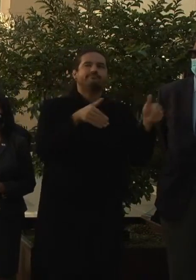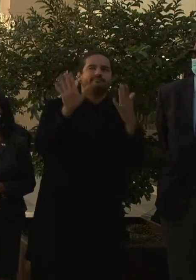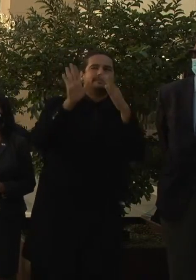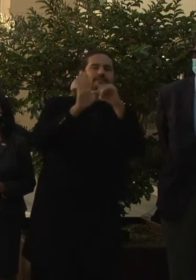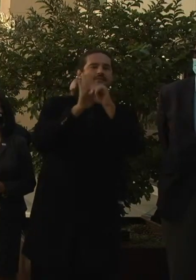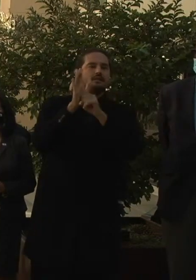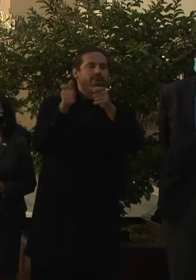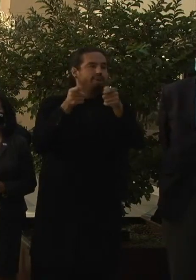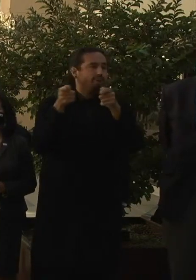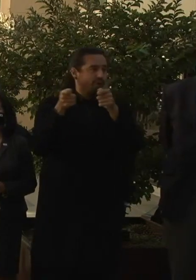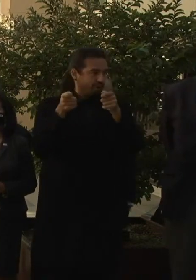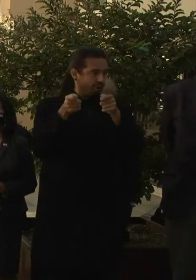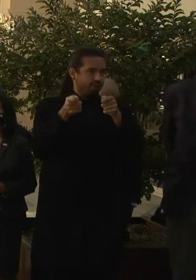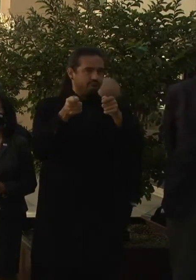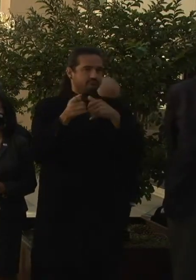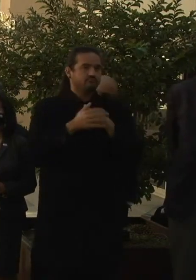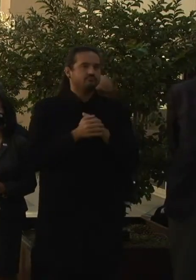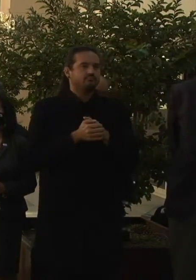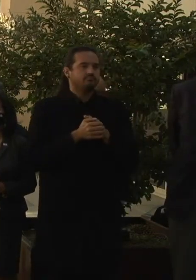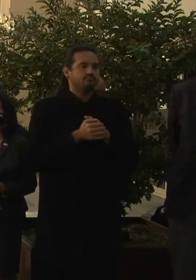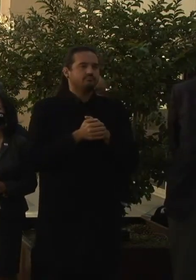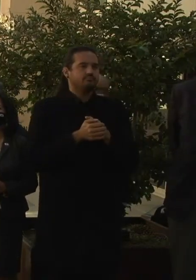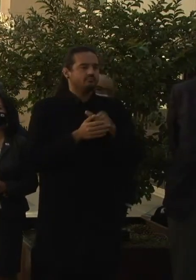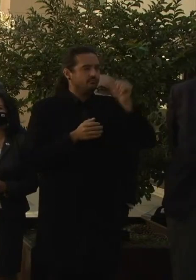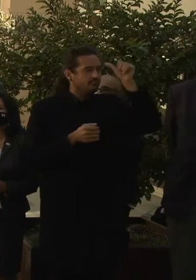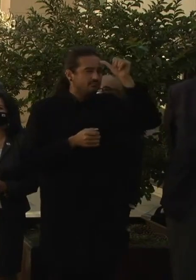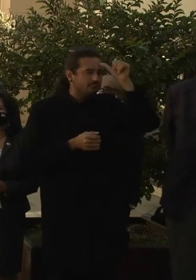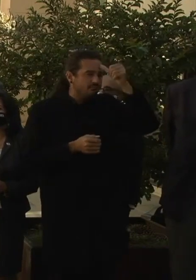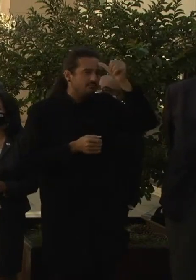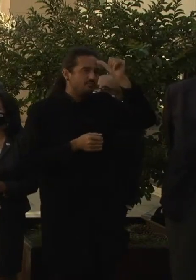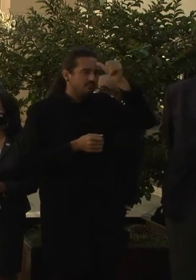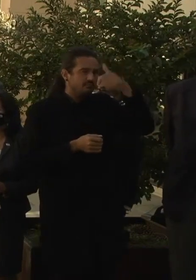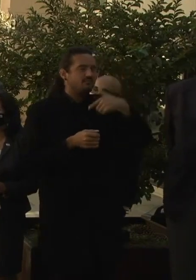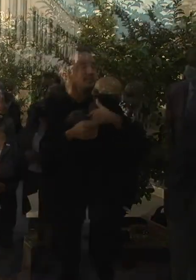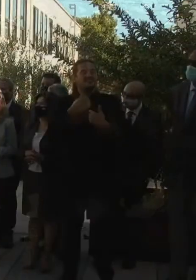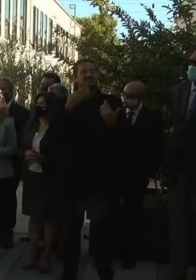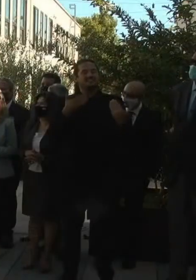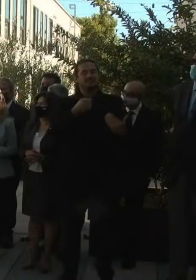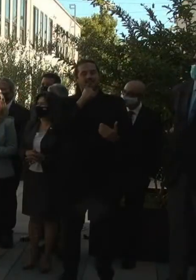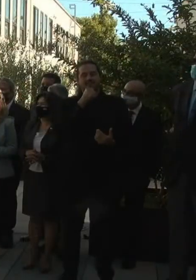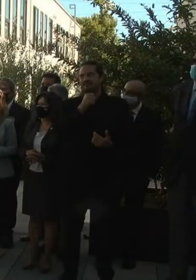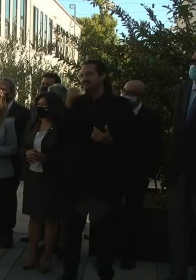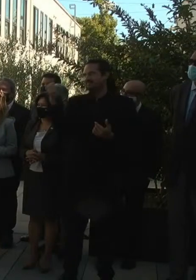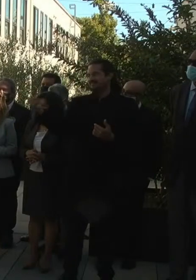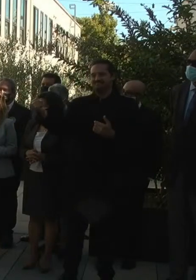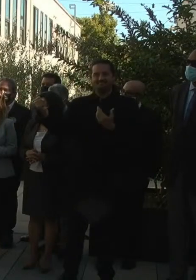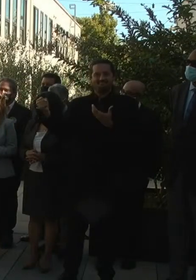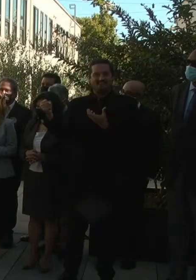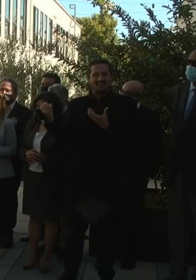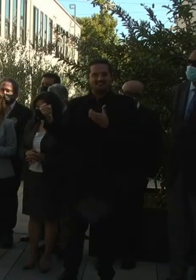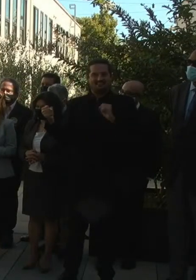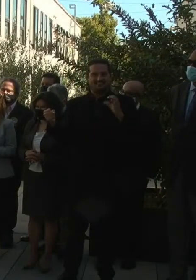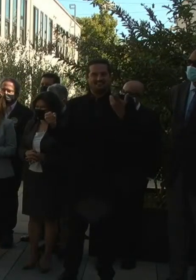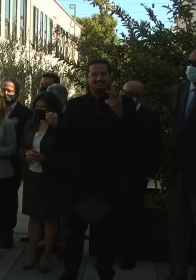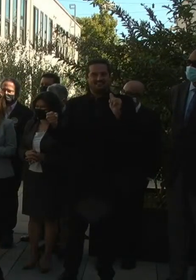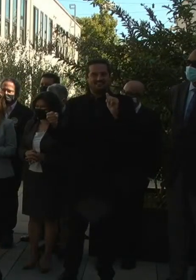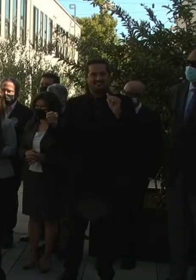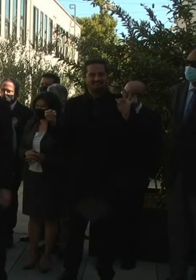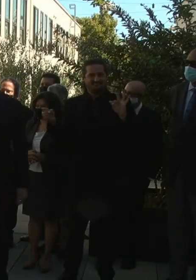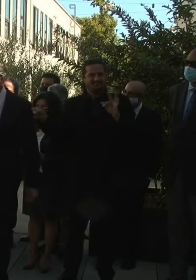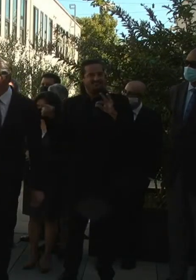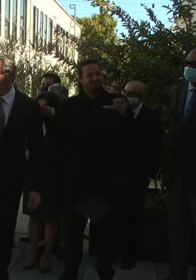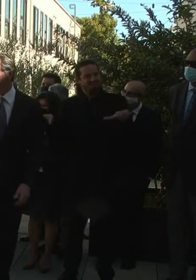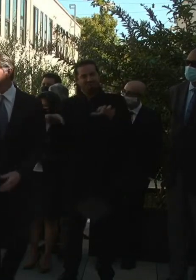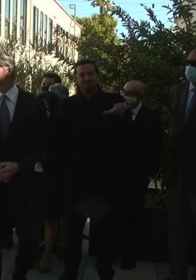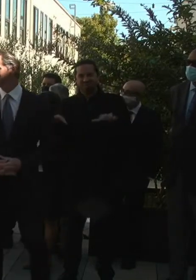me provide this mic to a practitioner of this issue who's eager to share the good work she's done on this